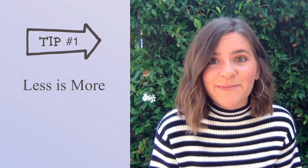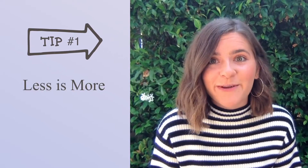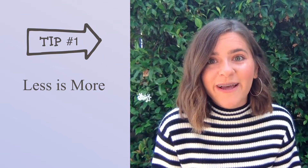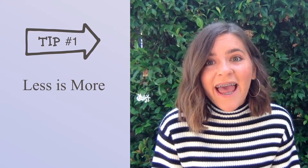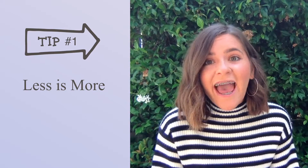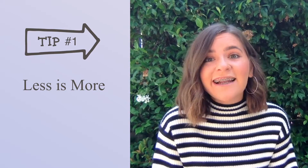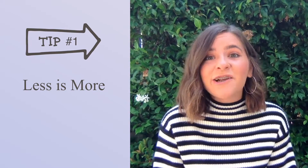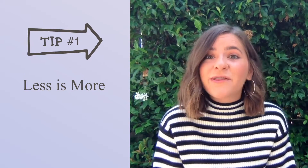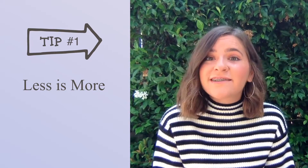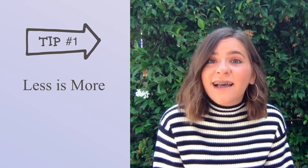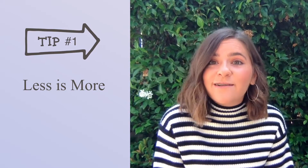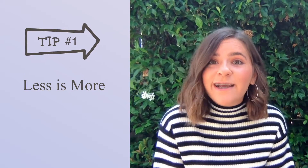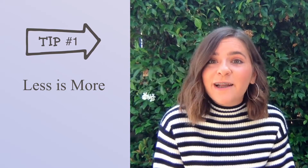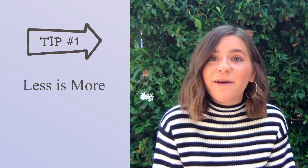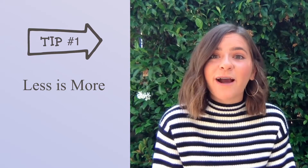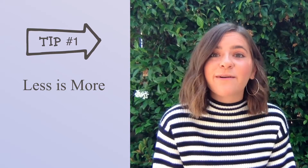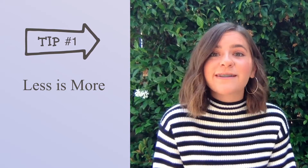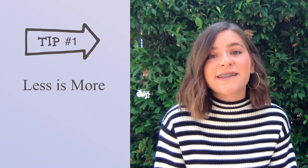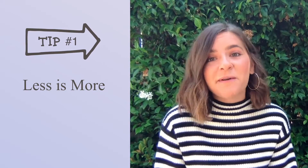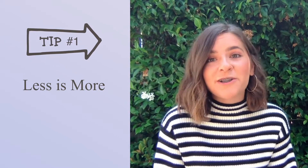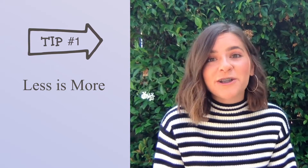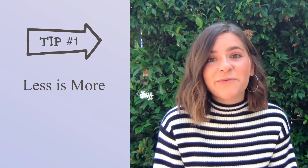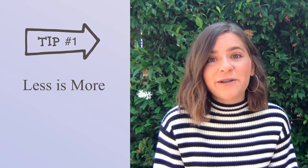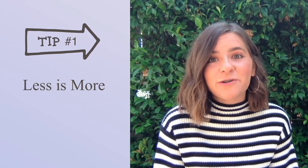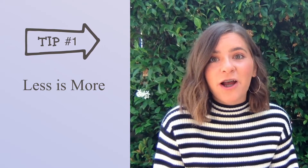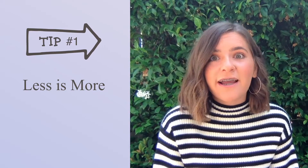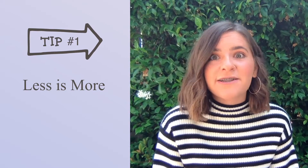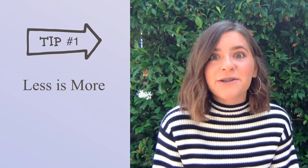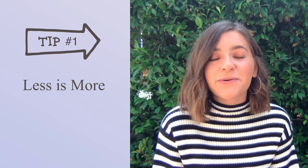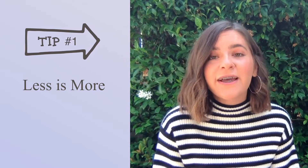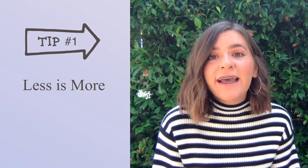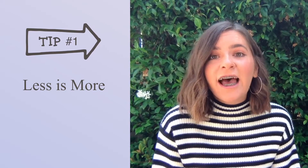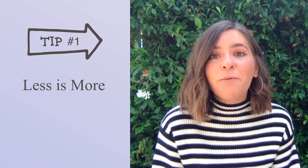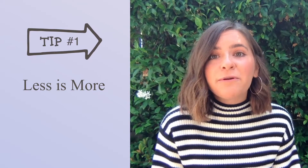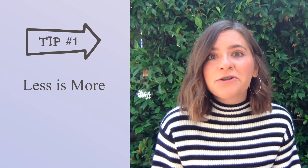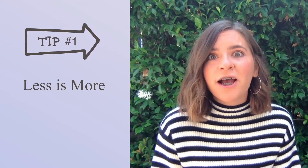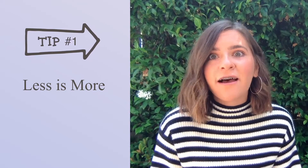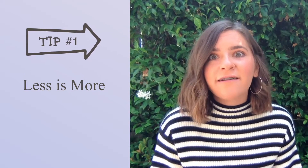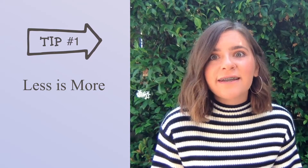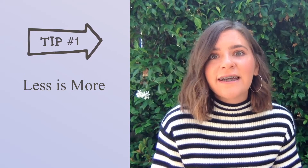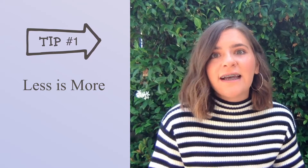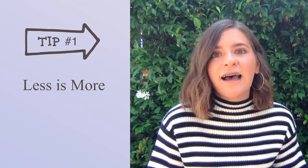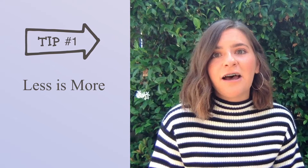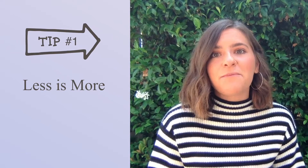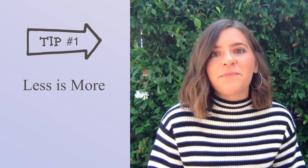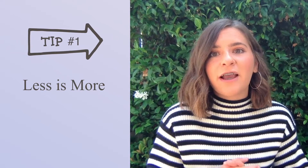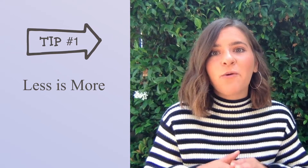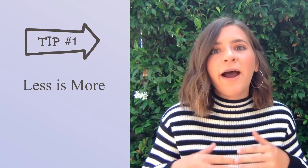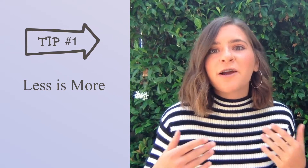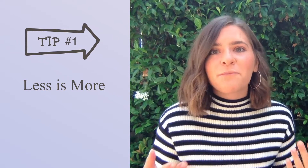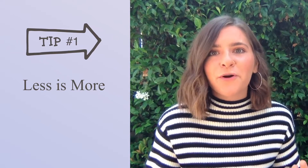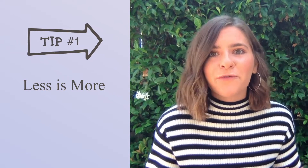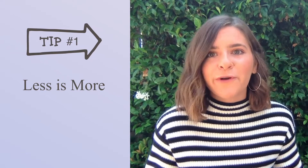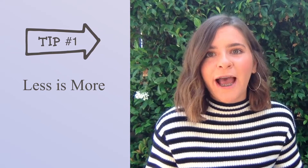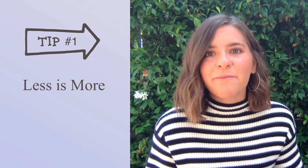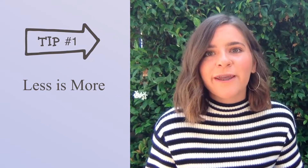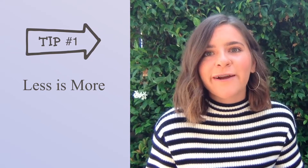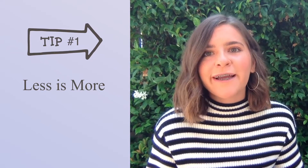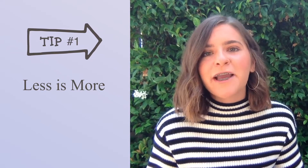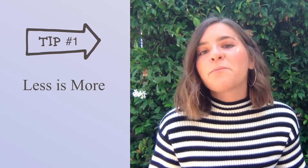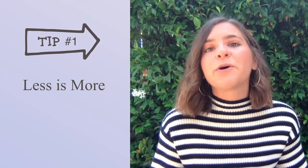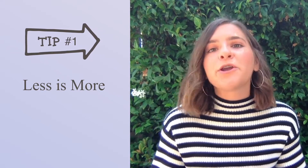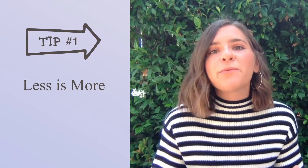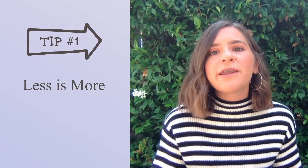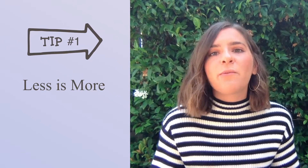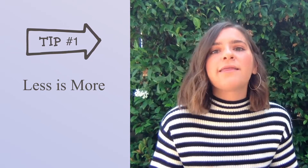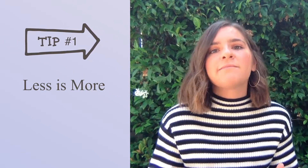as possible. And I know that sounds kind of backwards, especially when you're trying to help your child acquire more